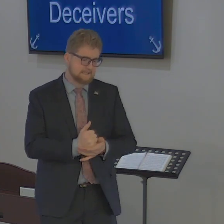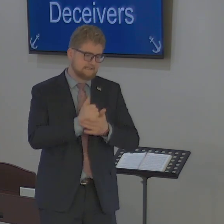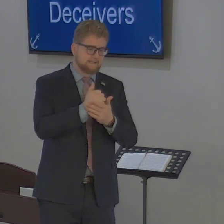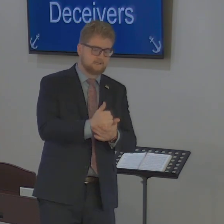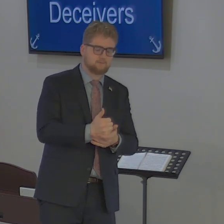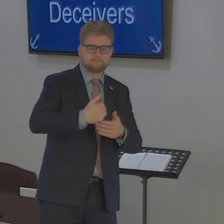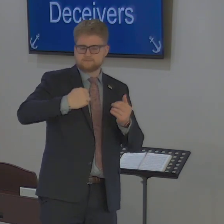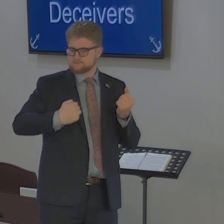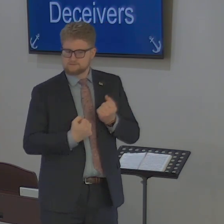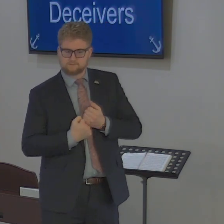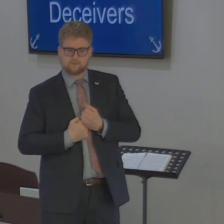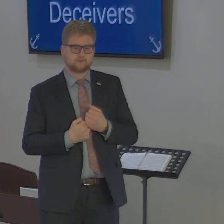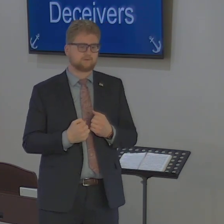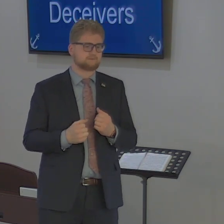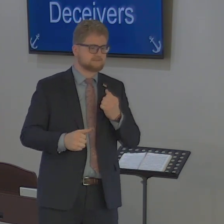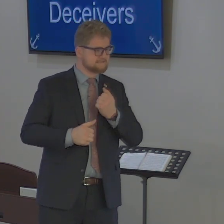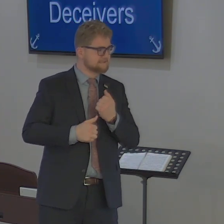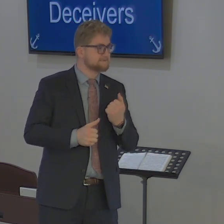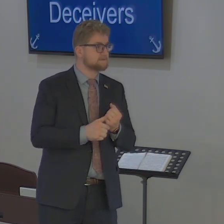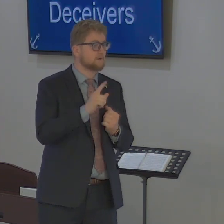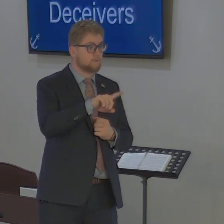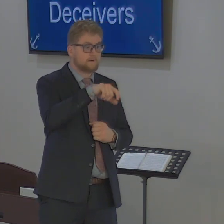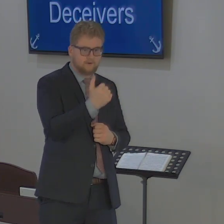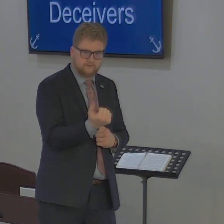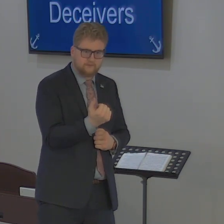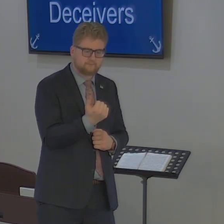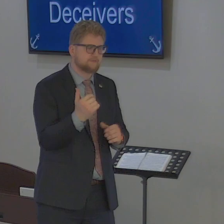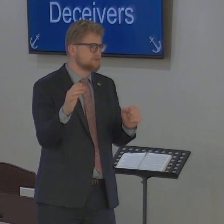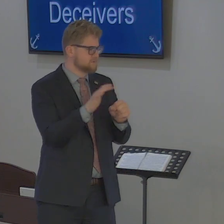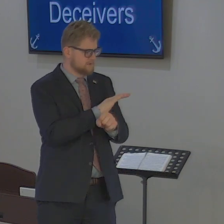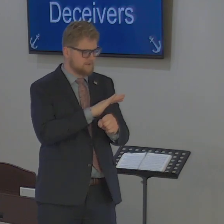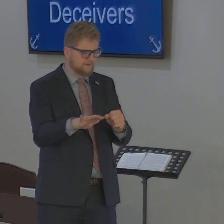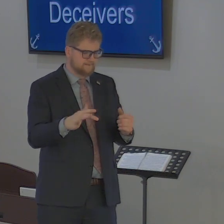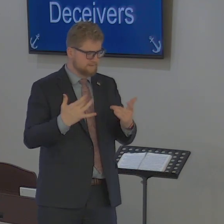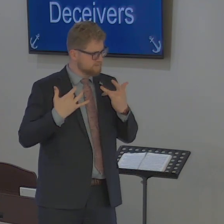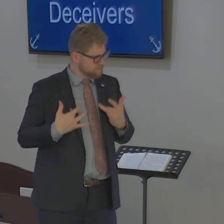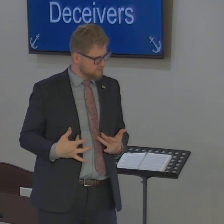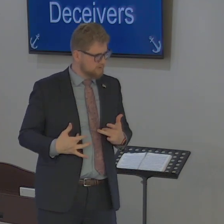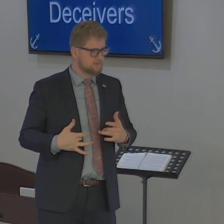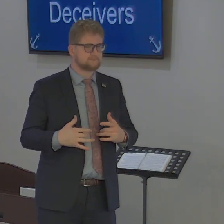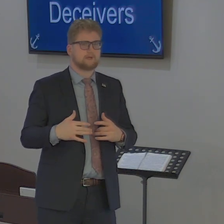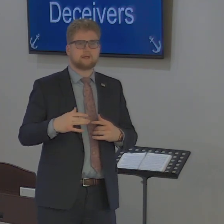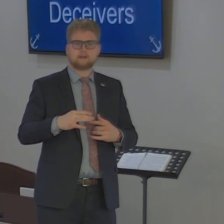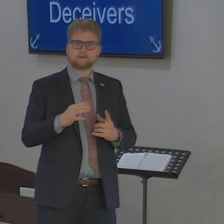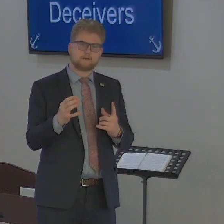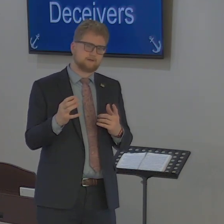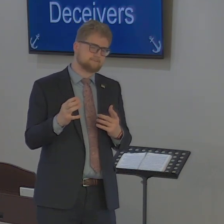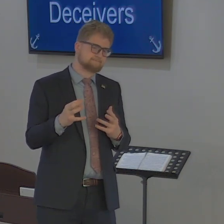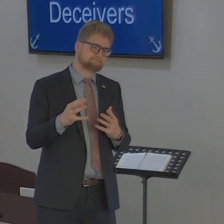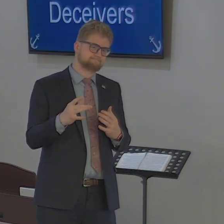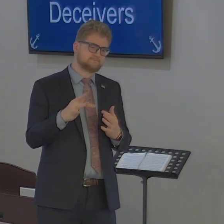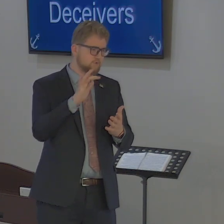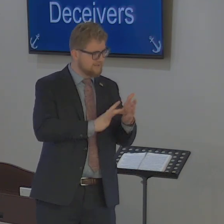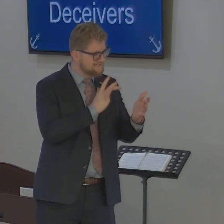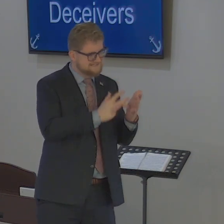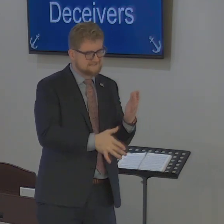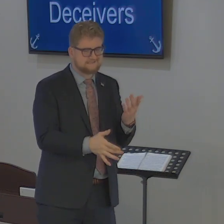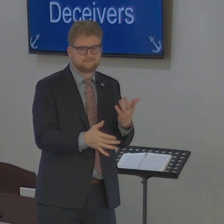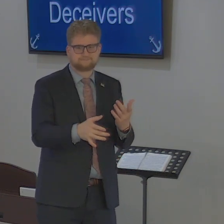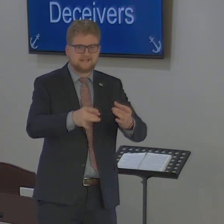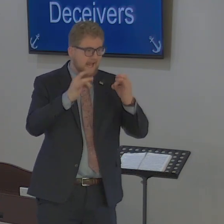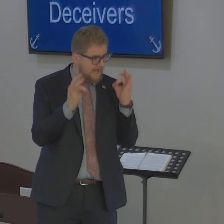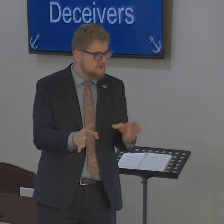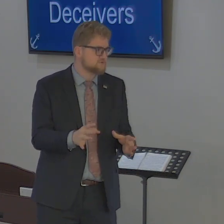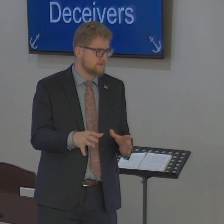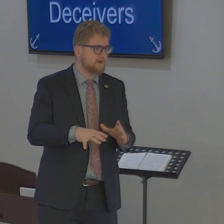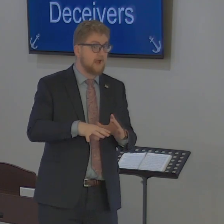and be of assistance to one another, right? There's enough discouragement and criticism and hatred outside these walls. We